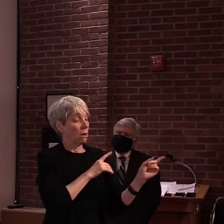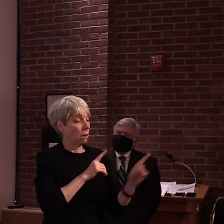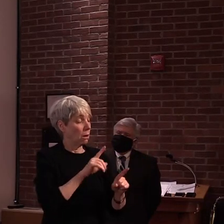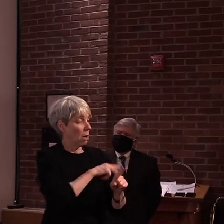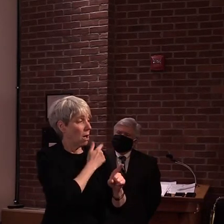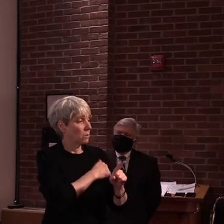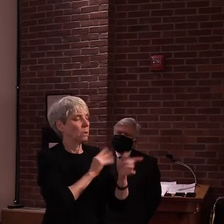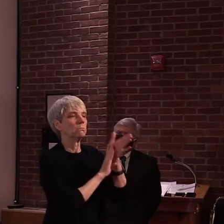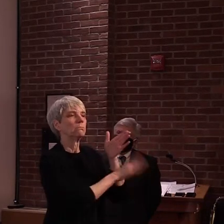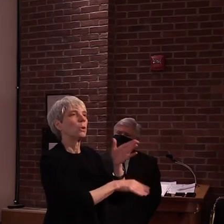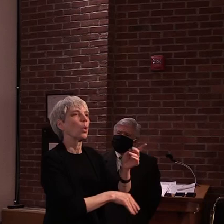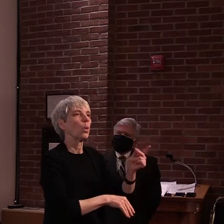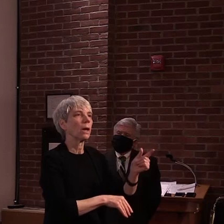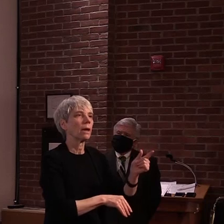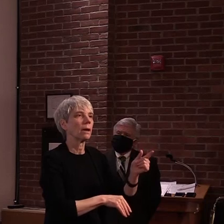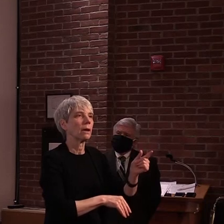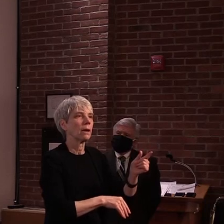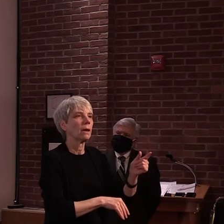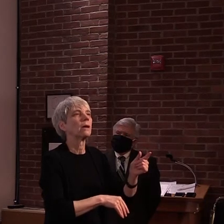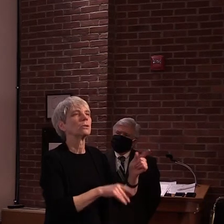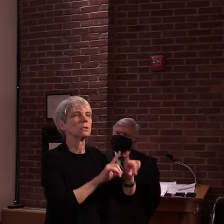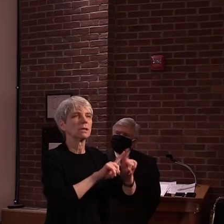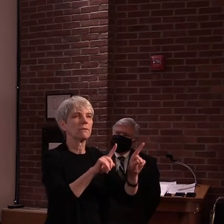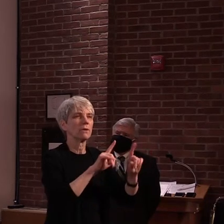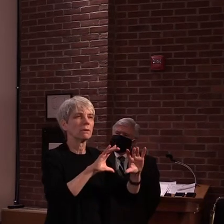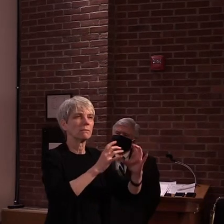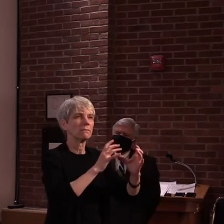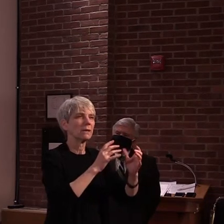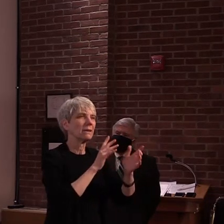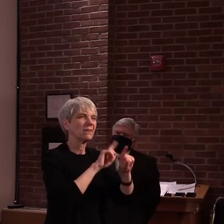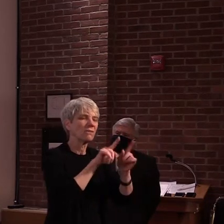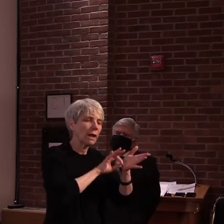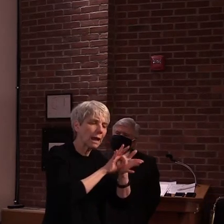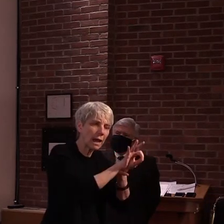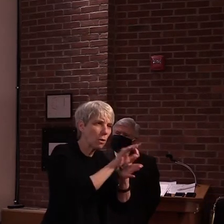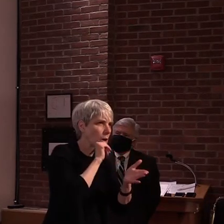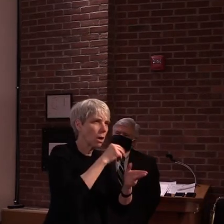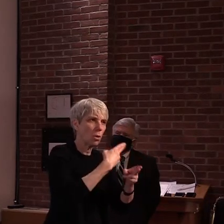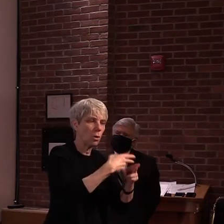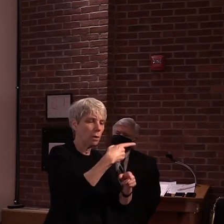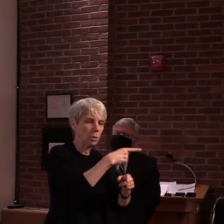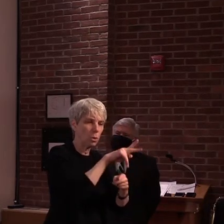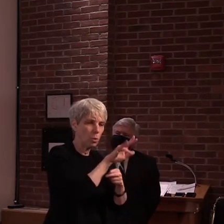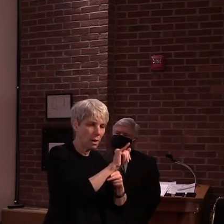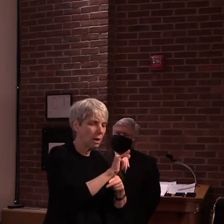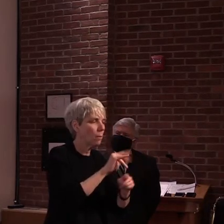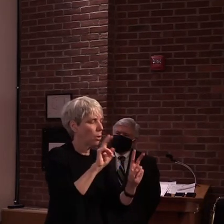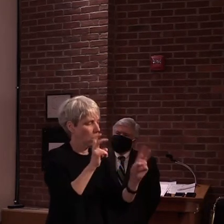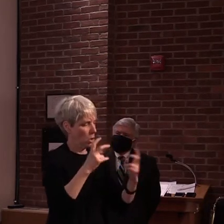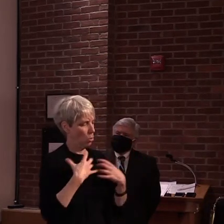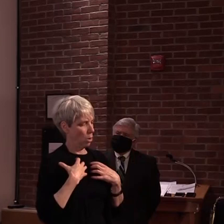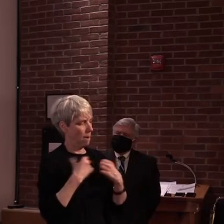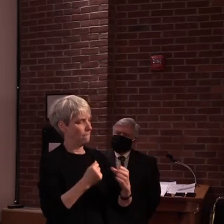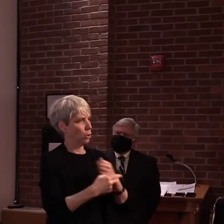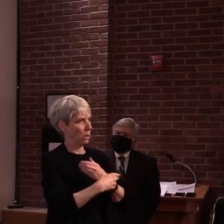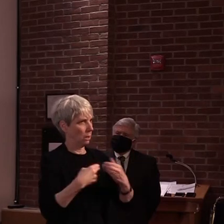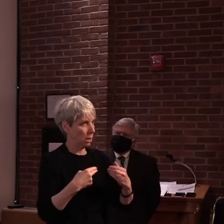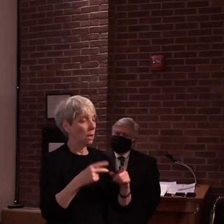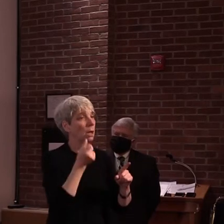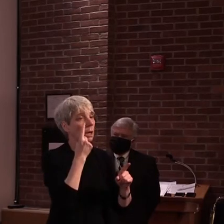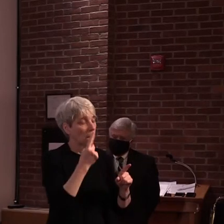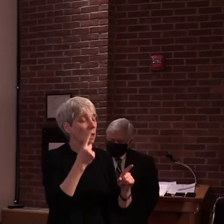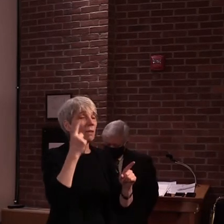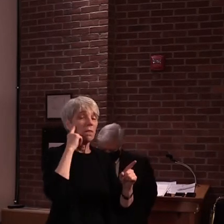time and got out. So I suspect that they're just more people with a greater suspicion for